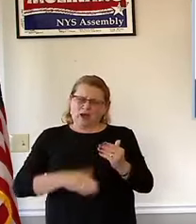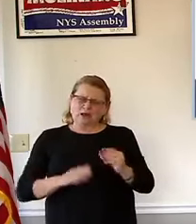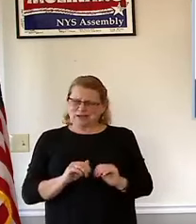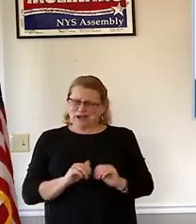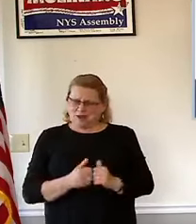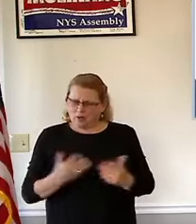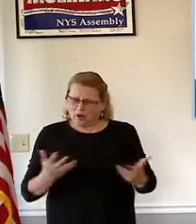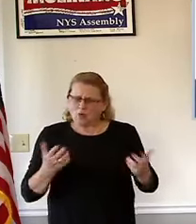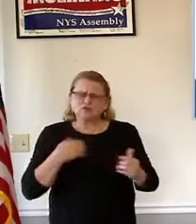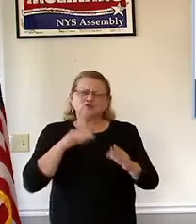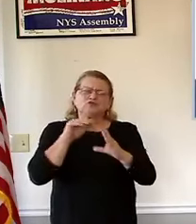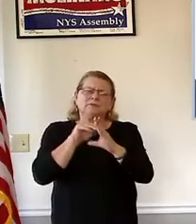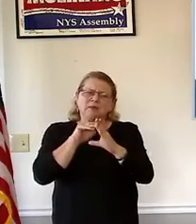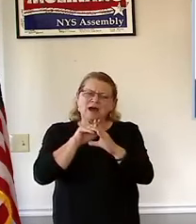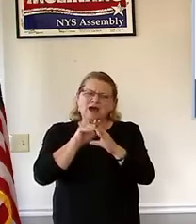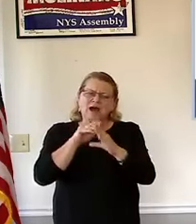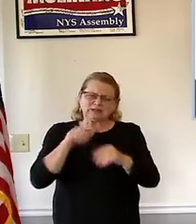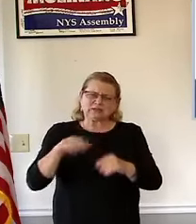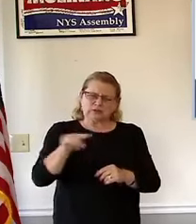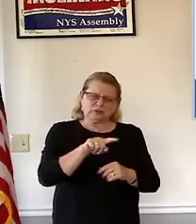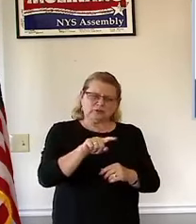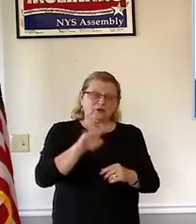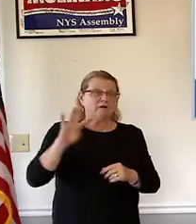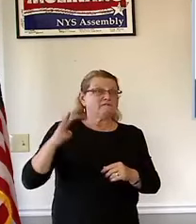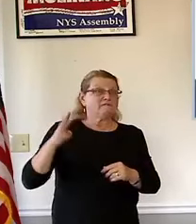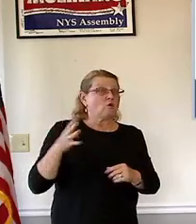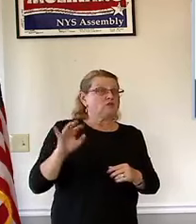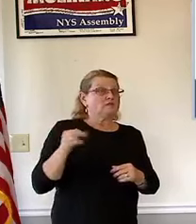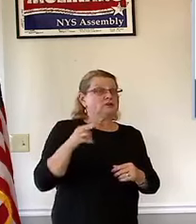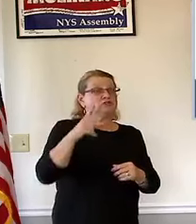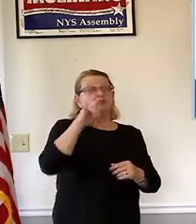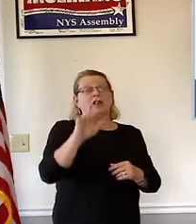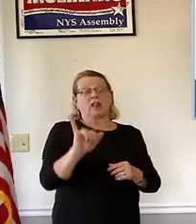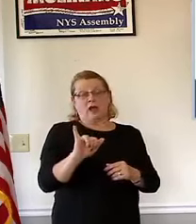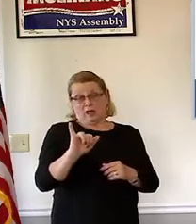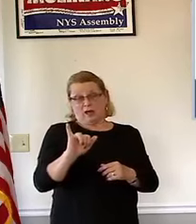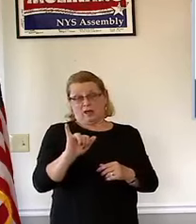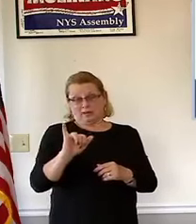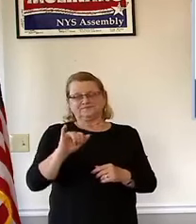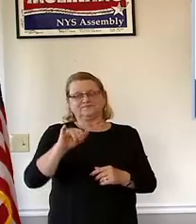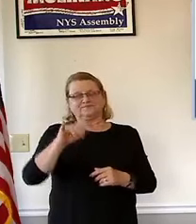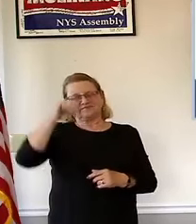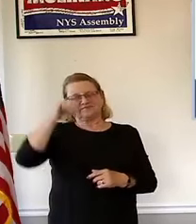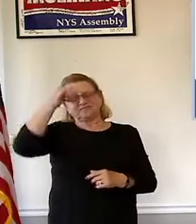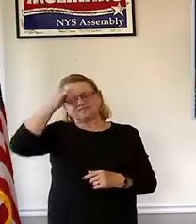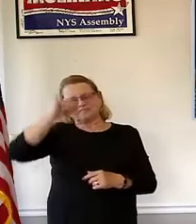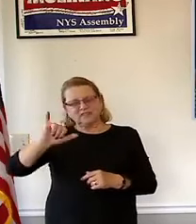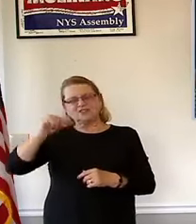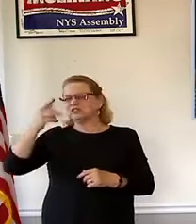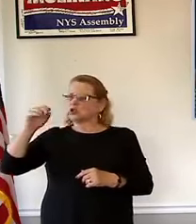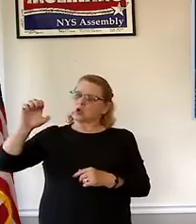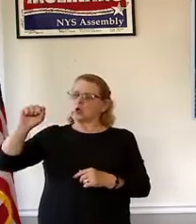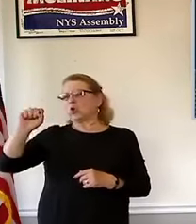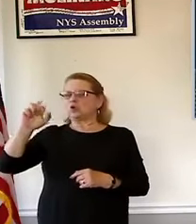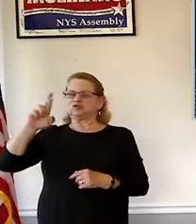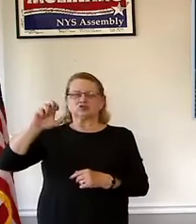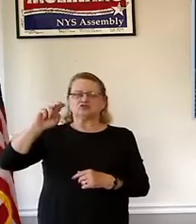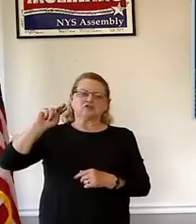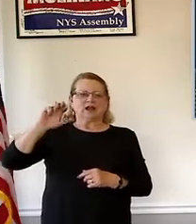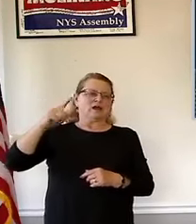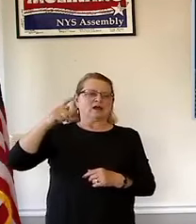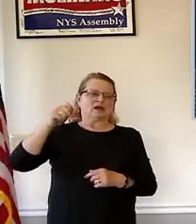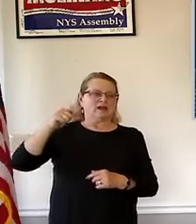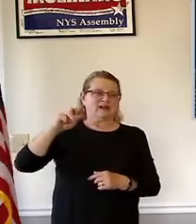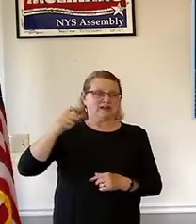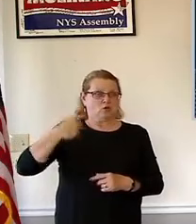about our 4th of July celebration, Dutchess Goes Renegade. We are partnering to bring